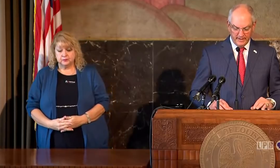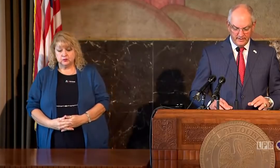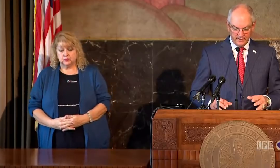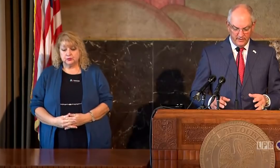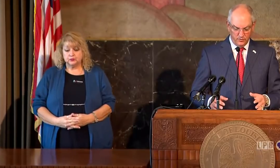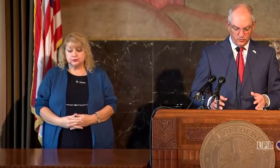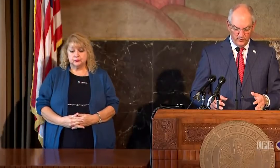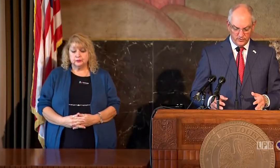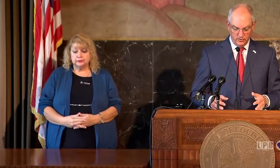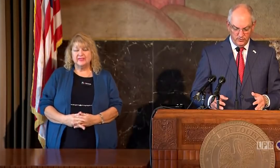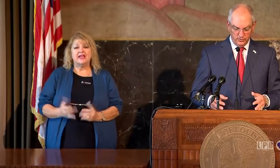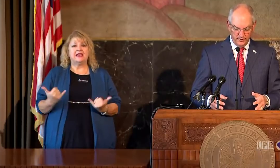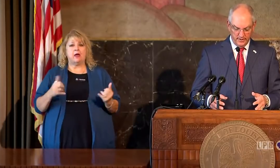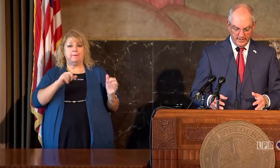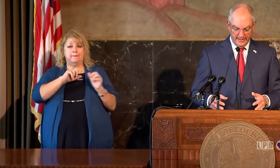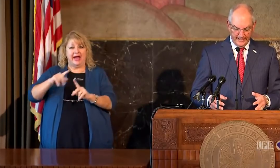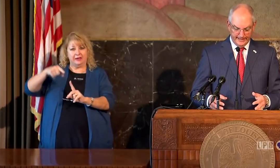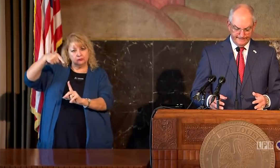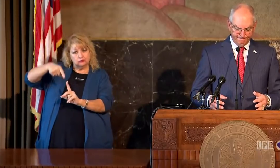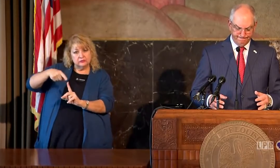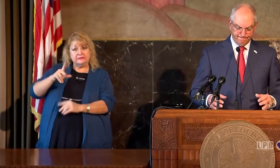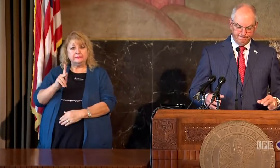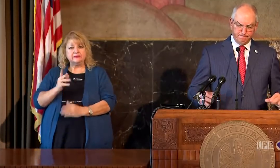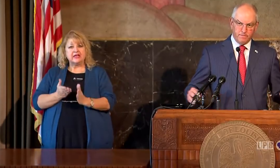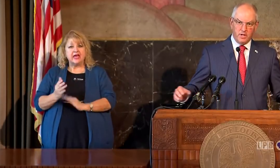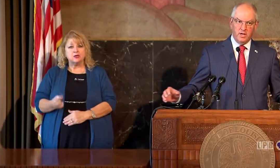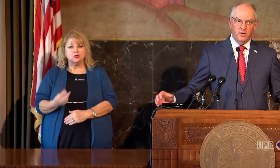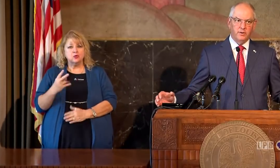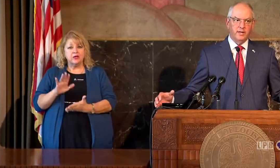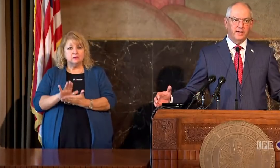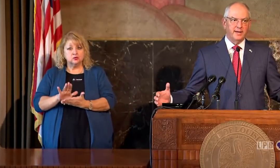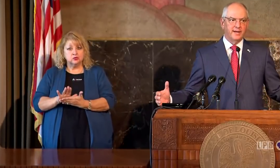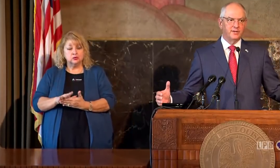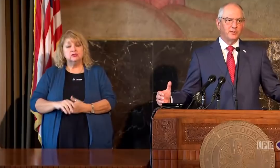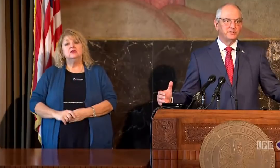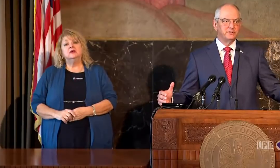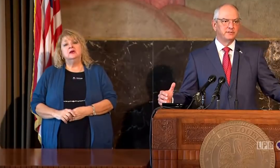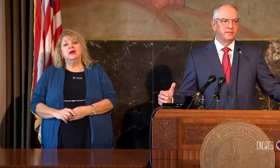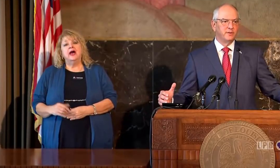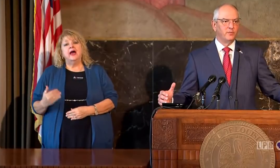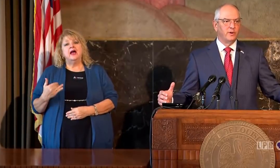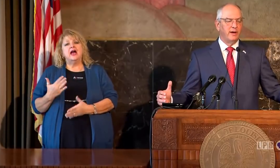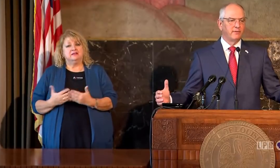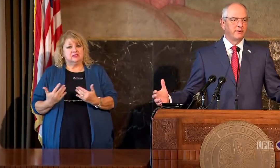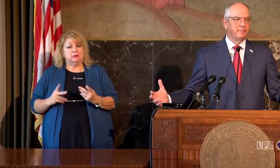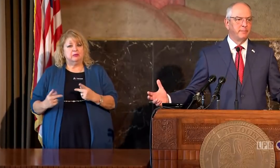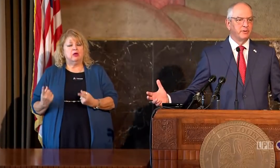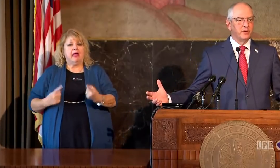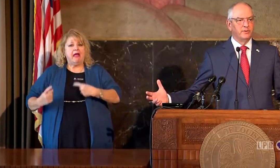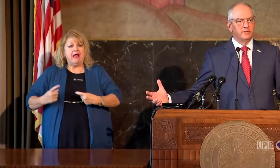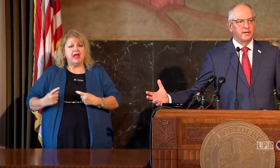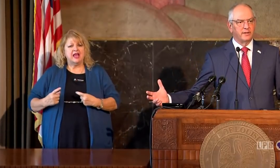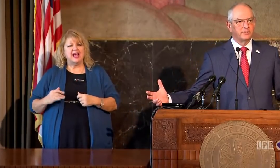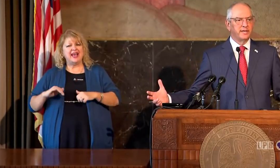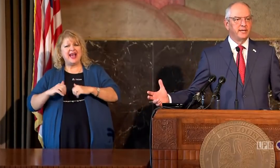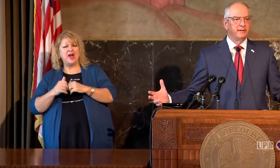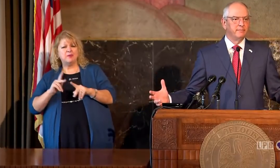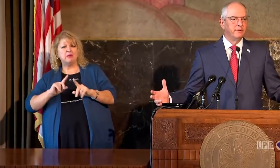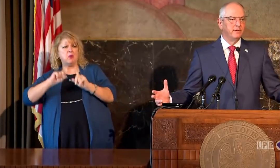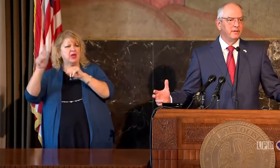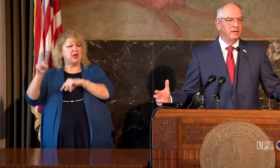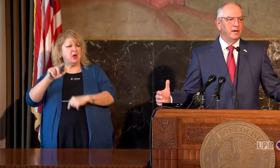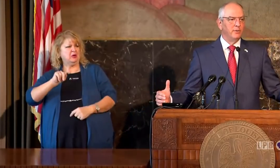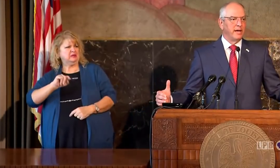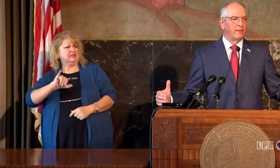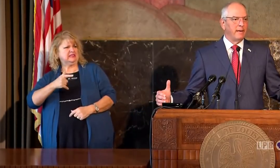With respect to K through 12 schools, you know, I got questions, you know, how could people go into Tiger